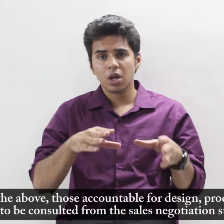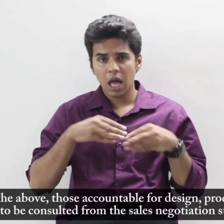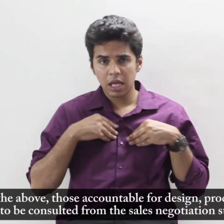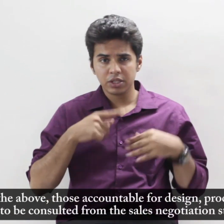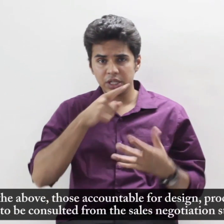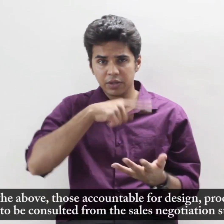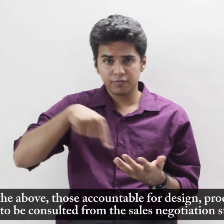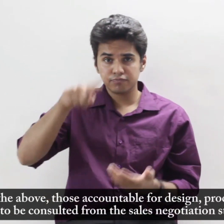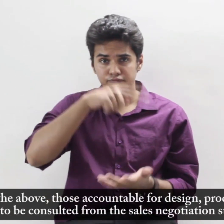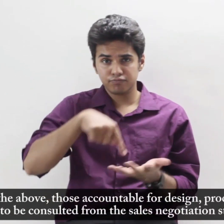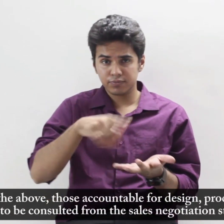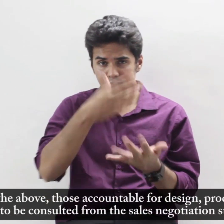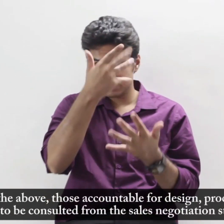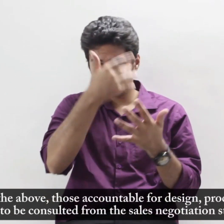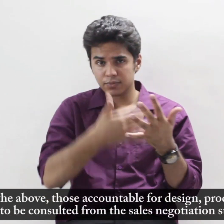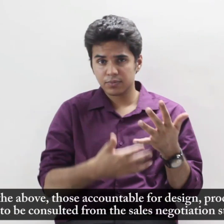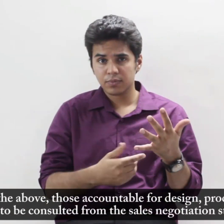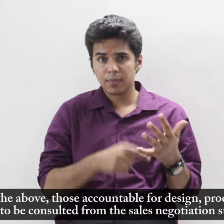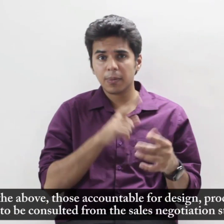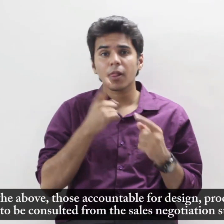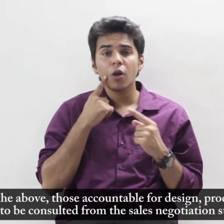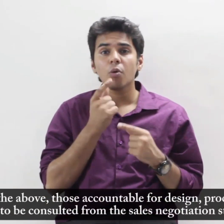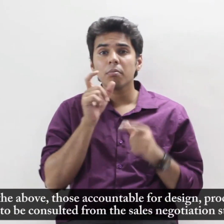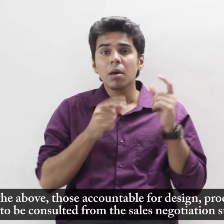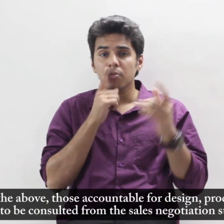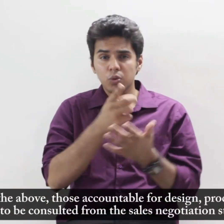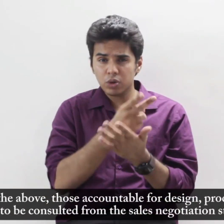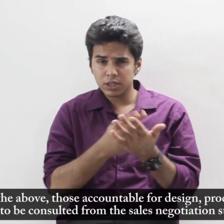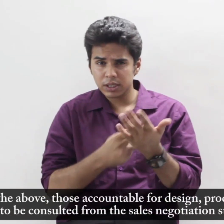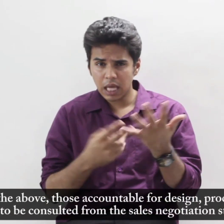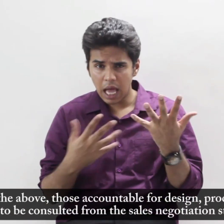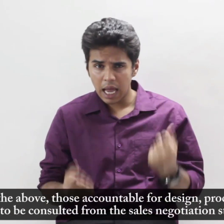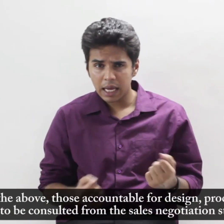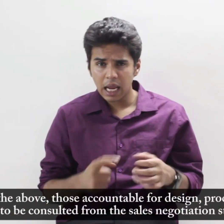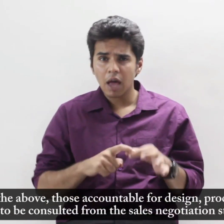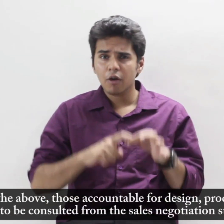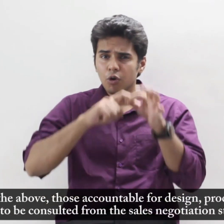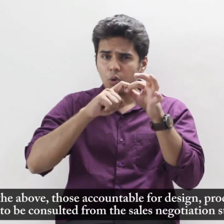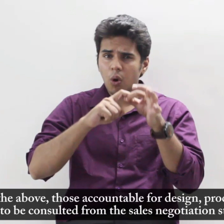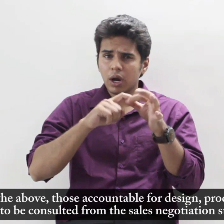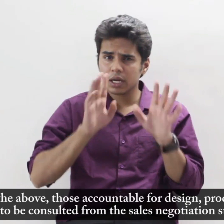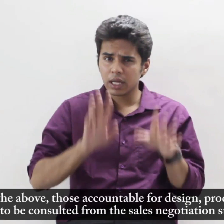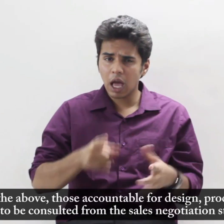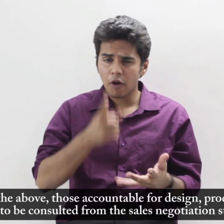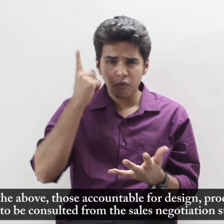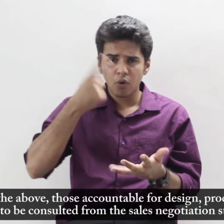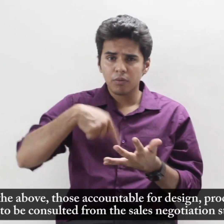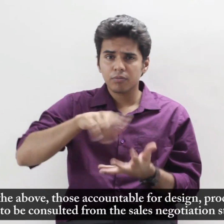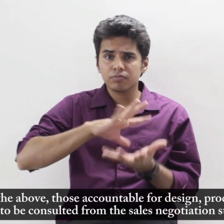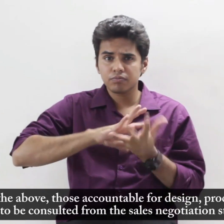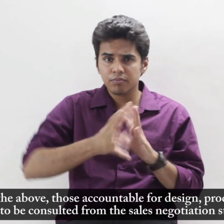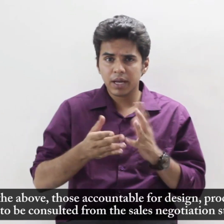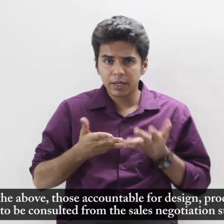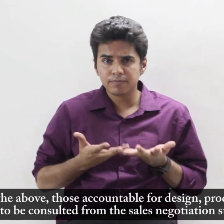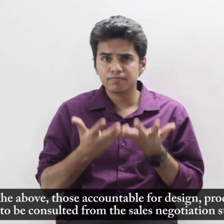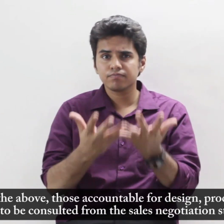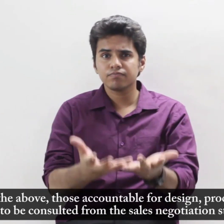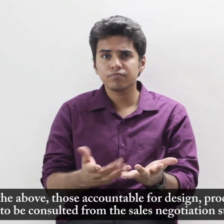To achieve the above, those accountable for design, production, and quality ought to be consulted from the